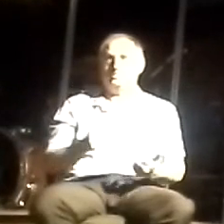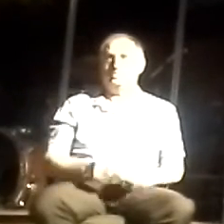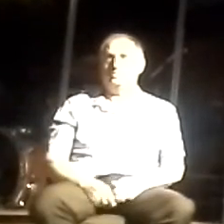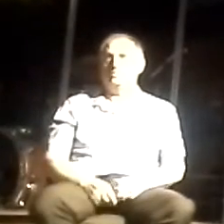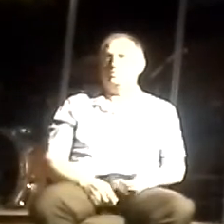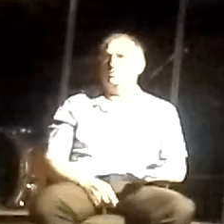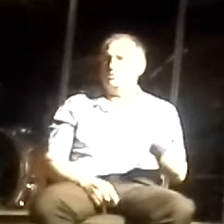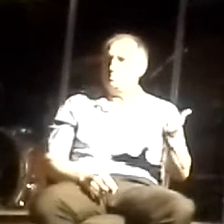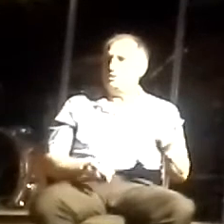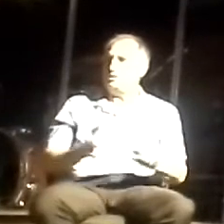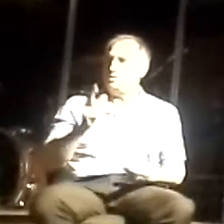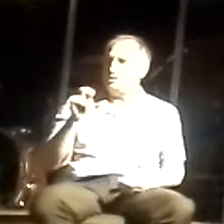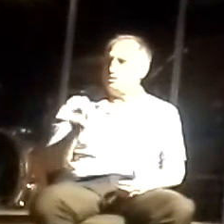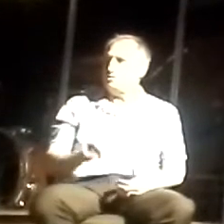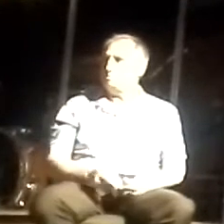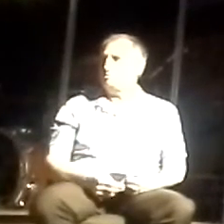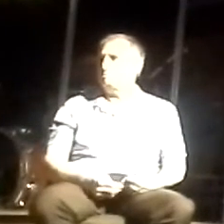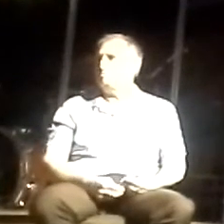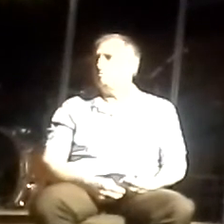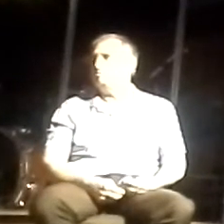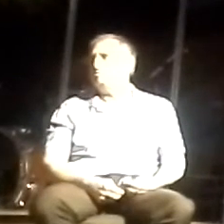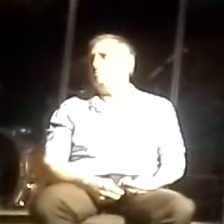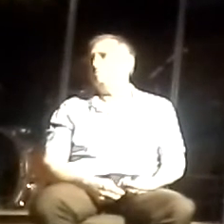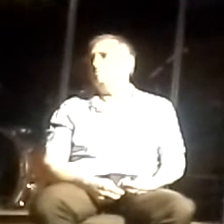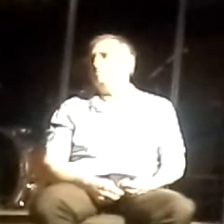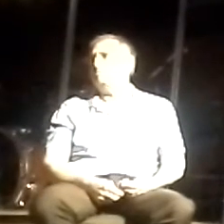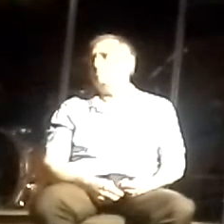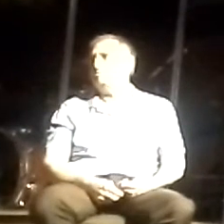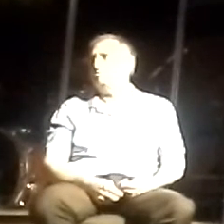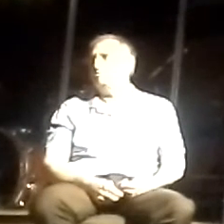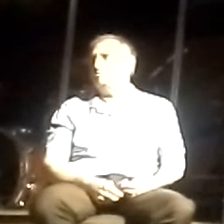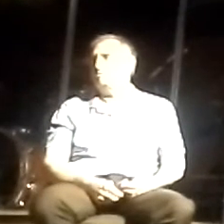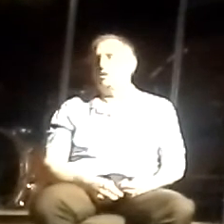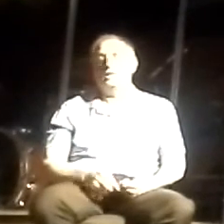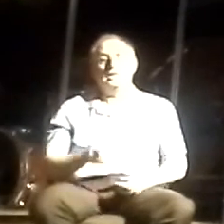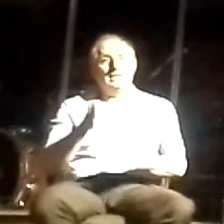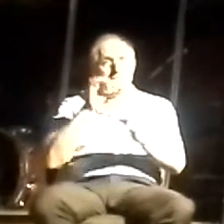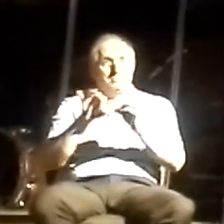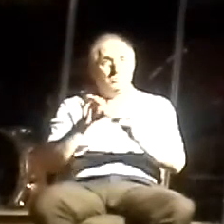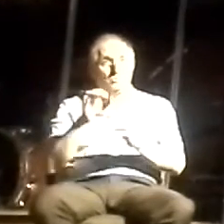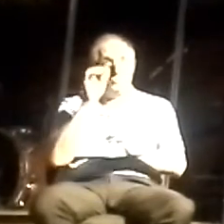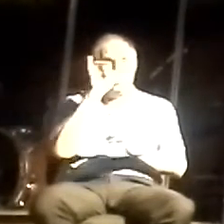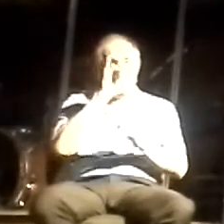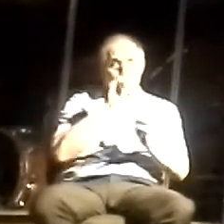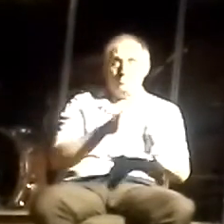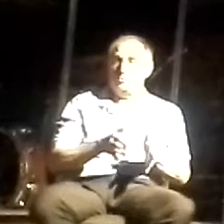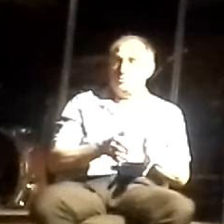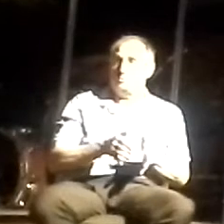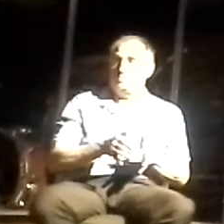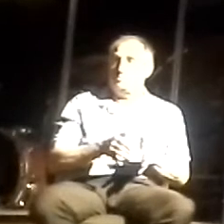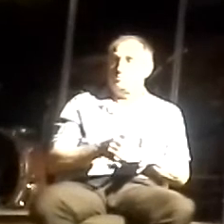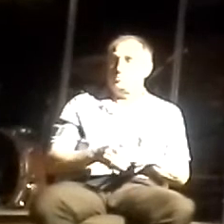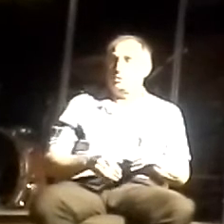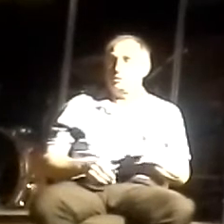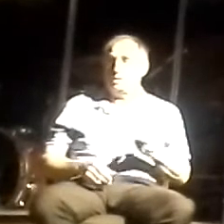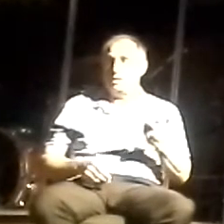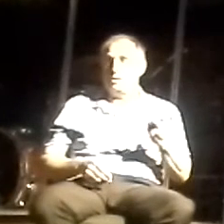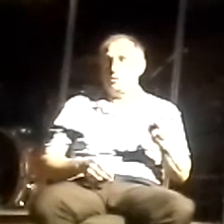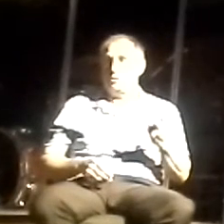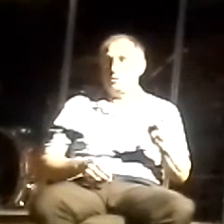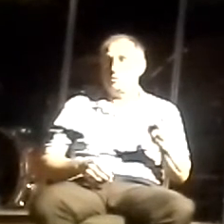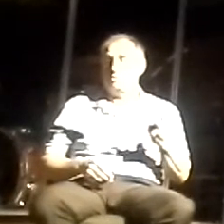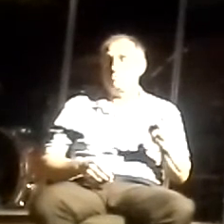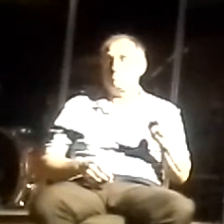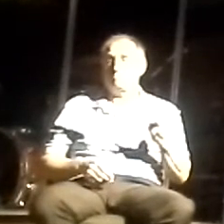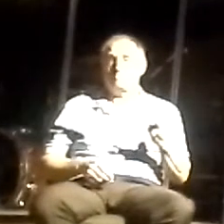Come on, Dan. So we have the simple, we have the fool, and then it gets really,